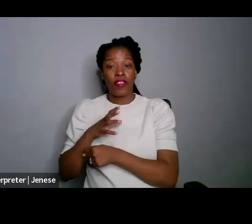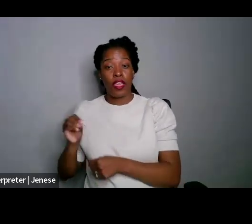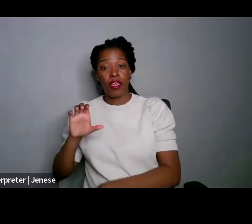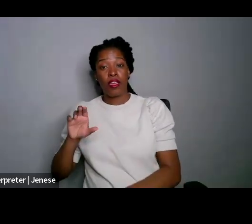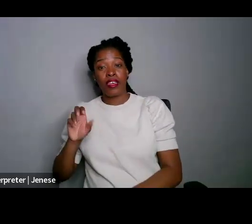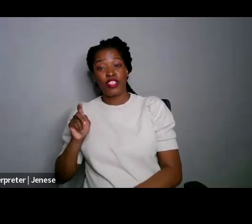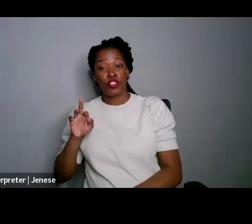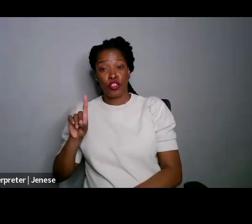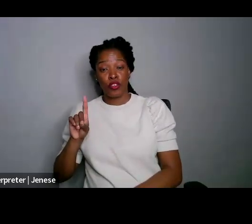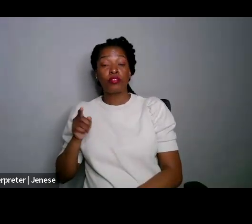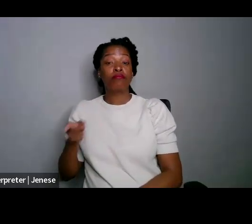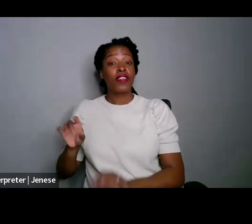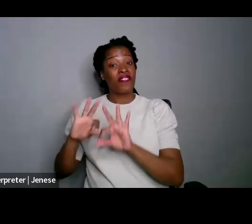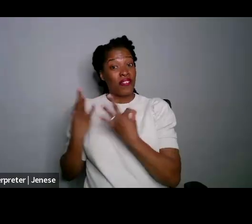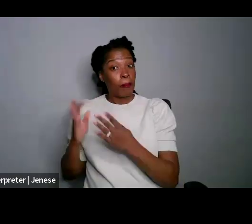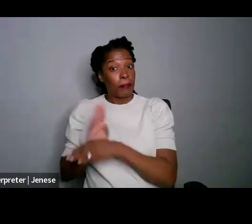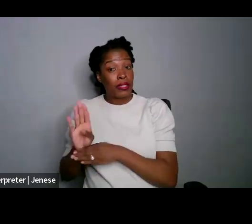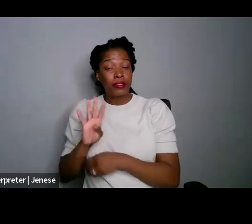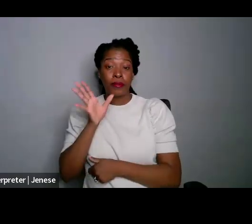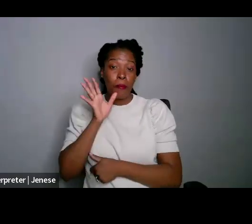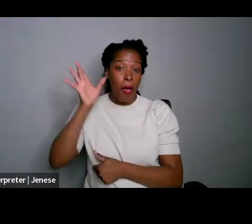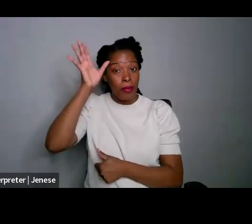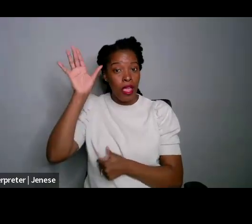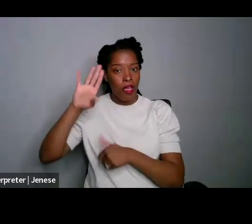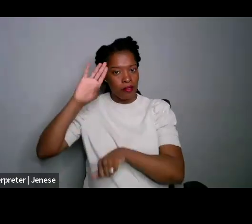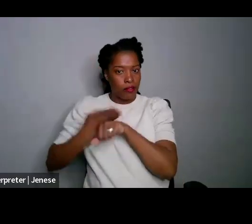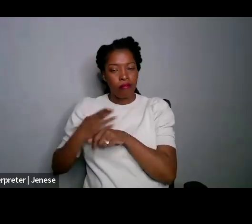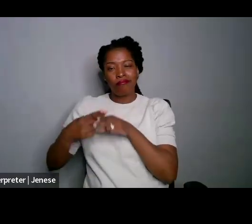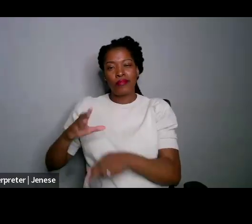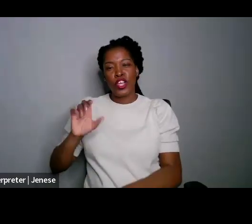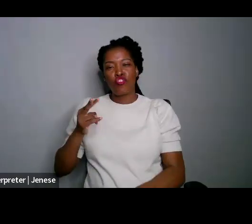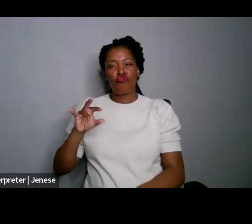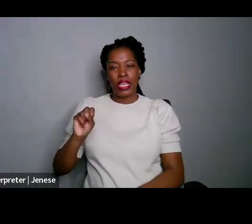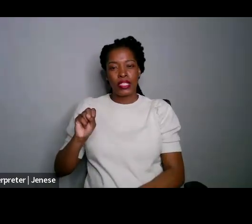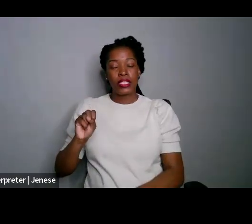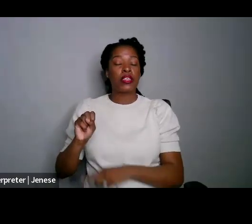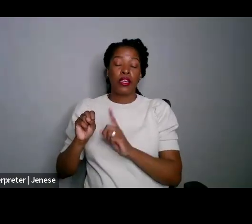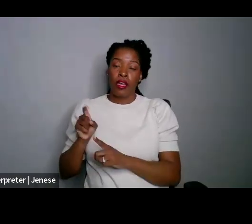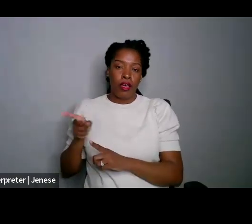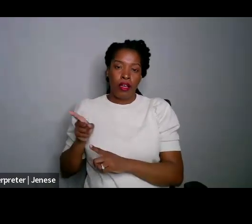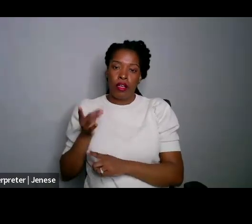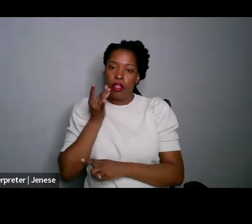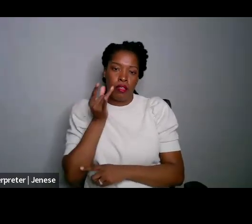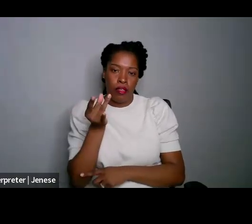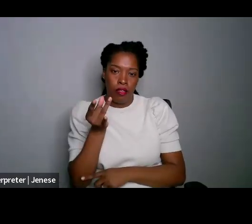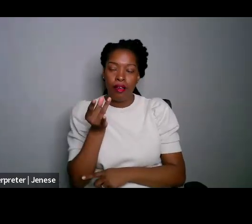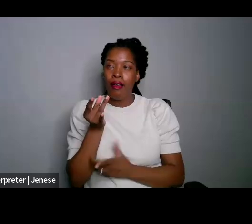Down syndrome. They have delicious sweet treats, and I love to go there at the end of a long day to get an